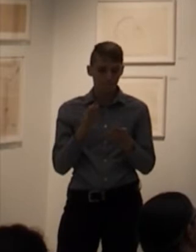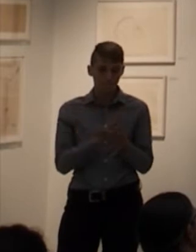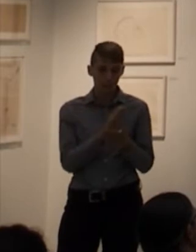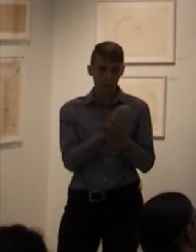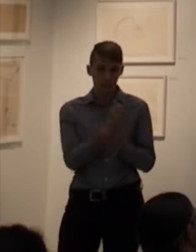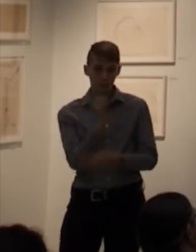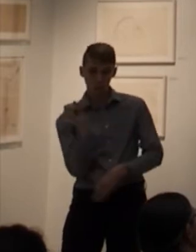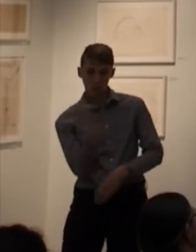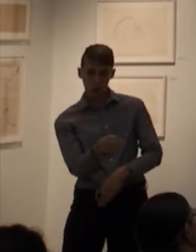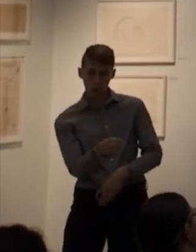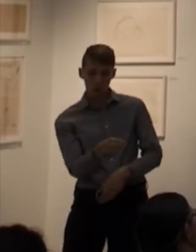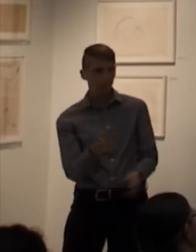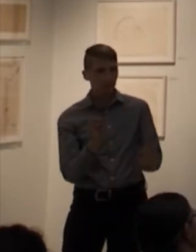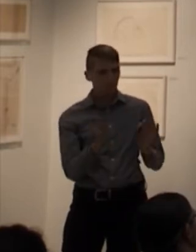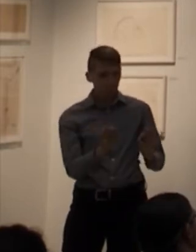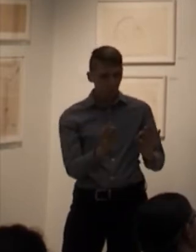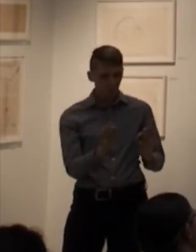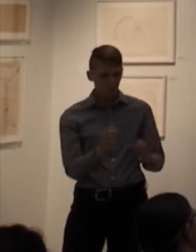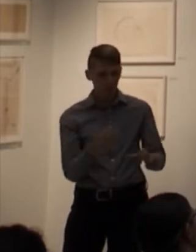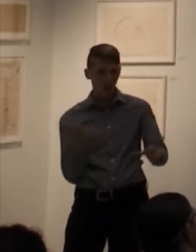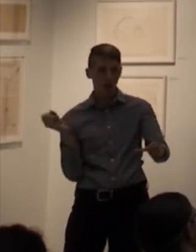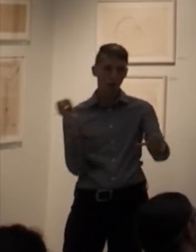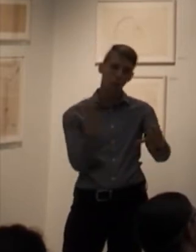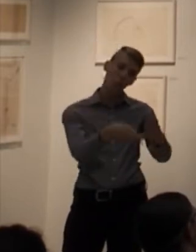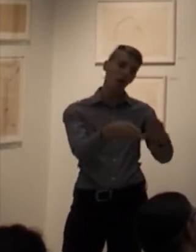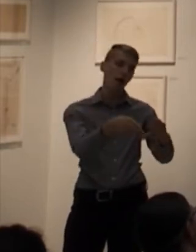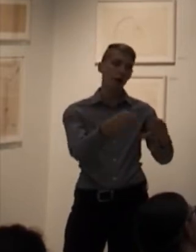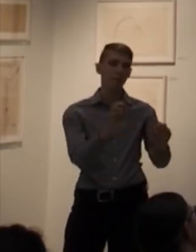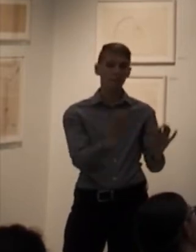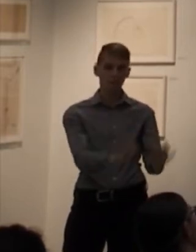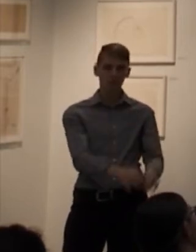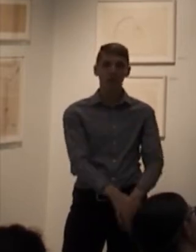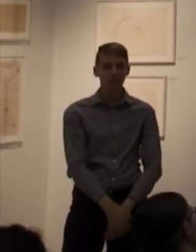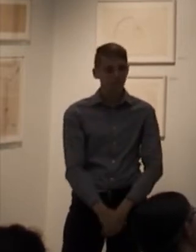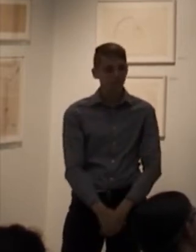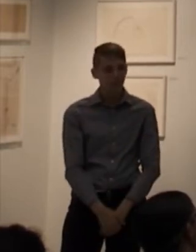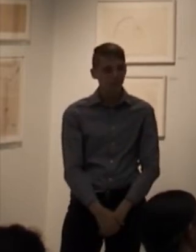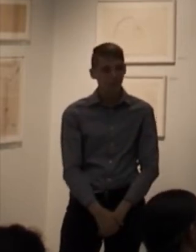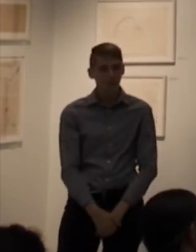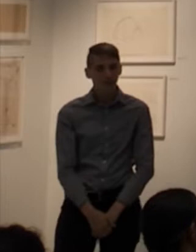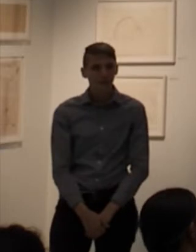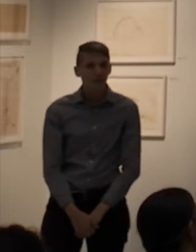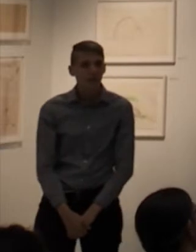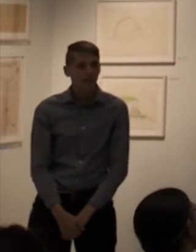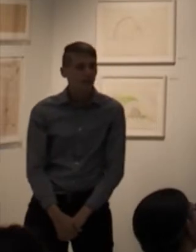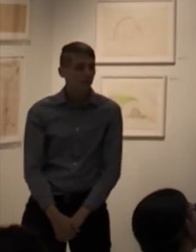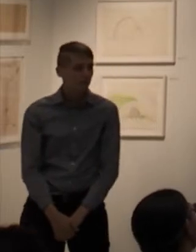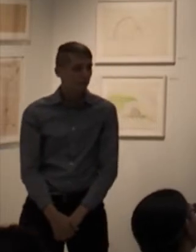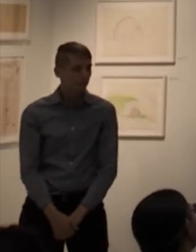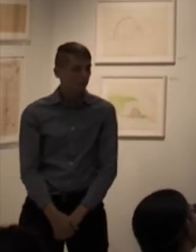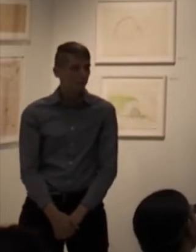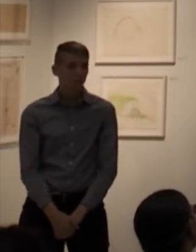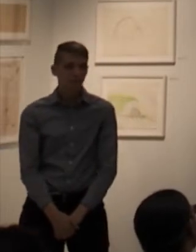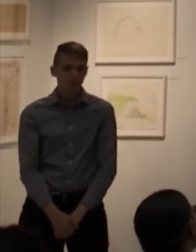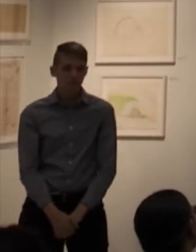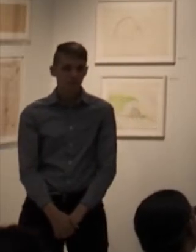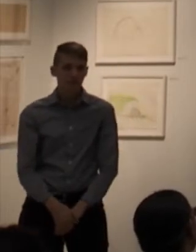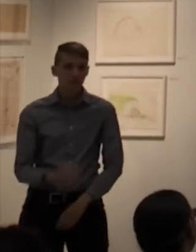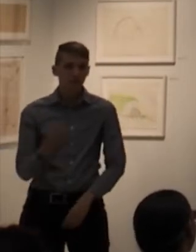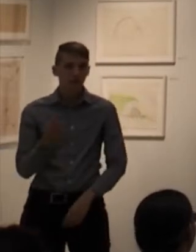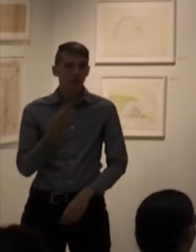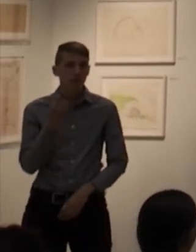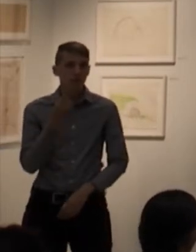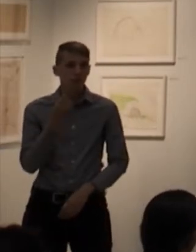that angle. The thing is that in our warehouse, we had office, and we had somebody that came in